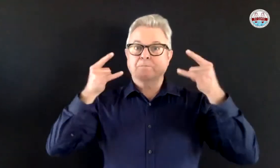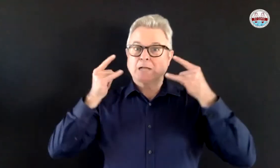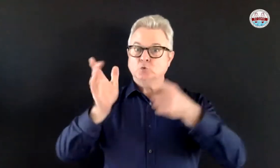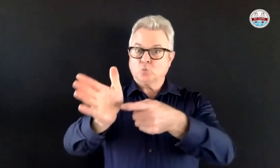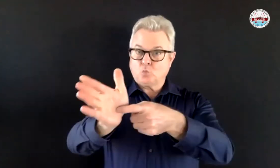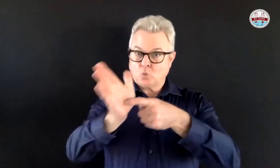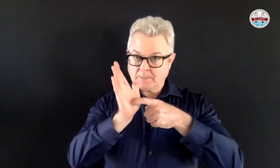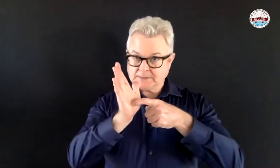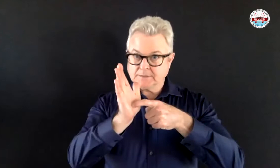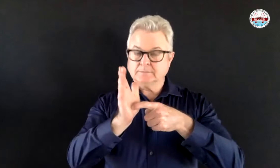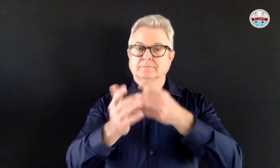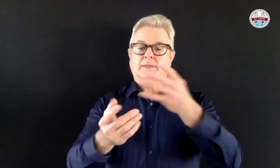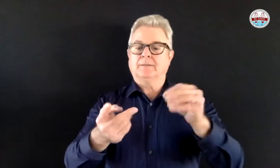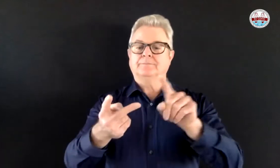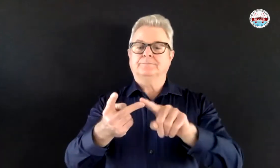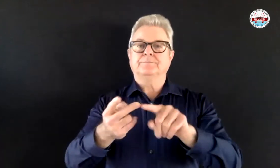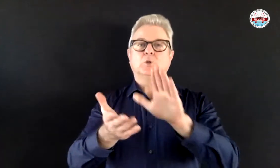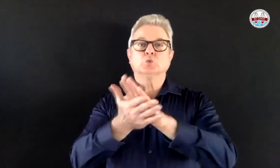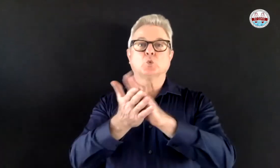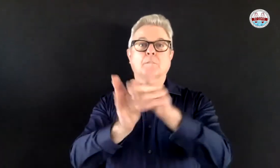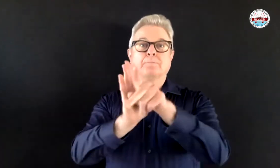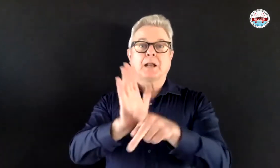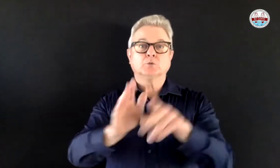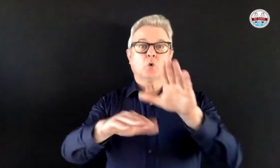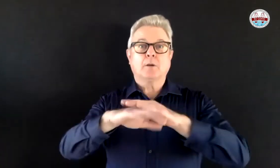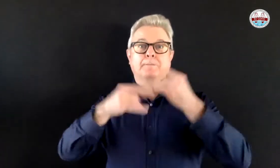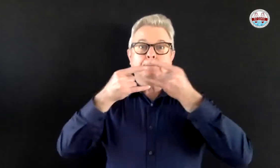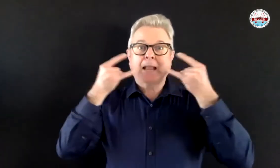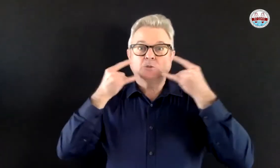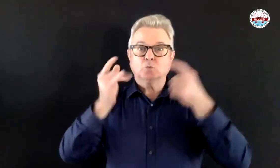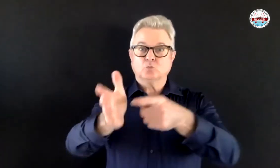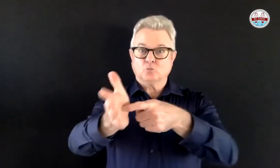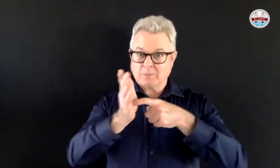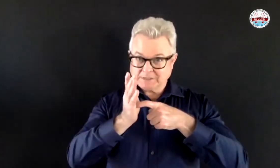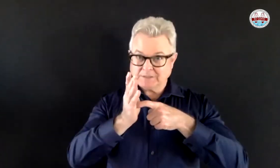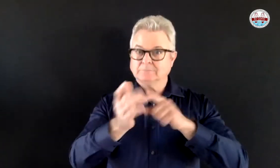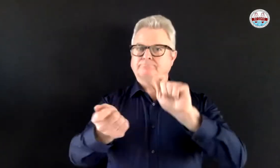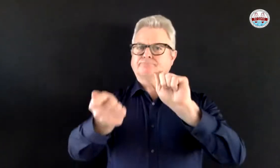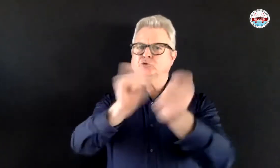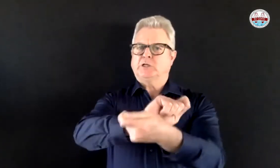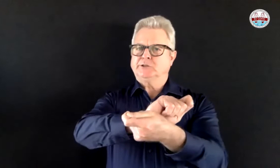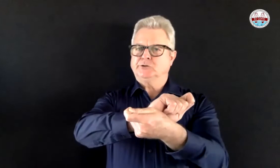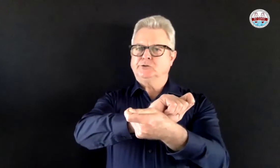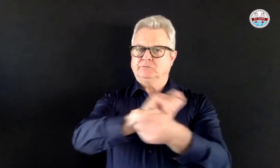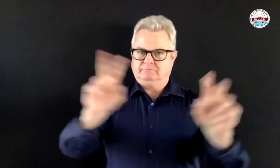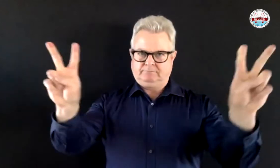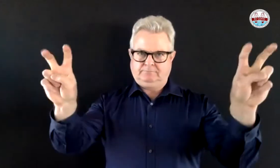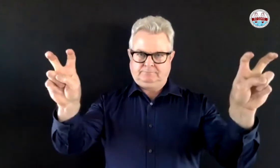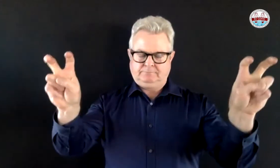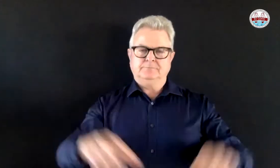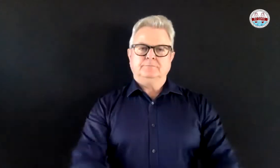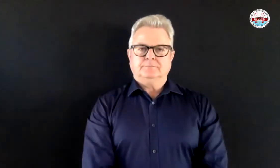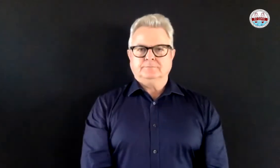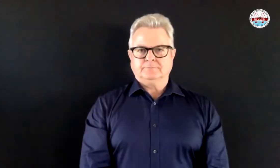Greetings. Today's topic is on mask wearing in public places and school policies on mask